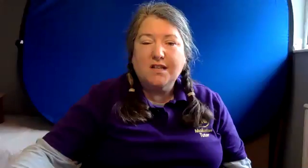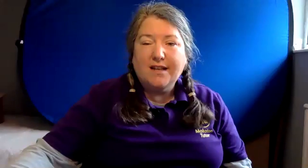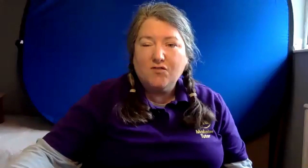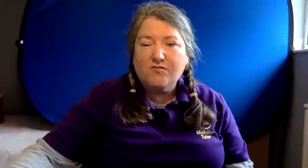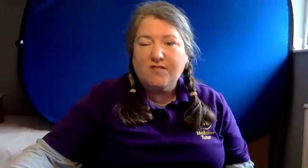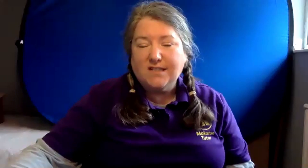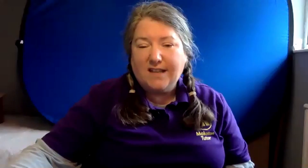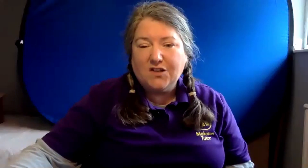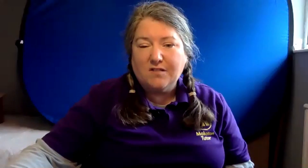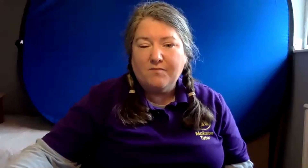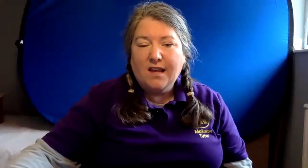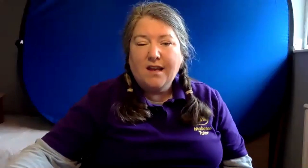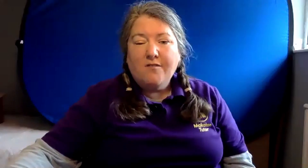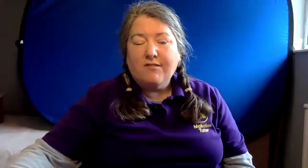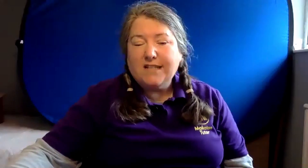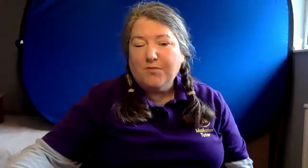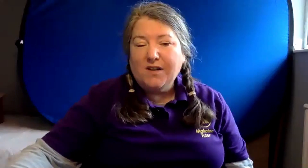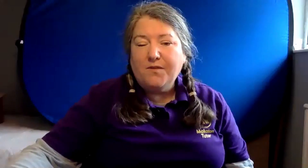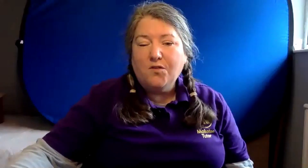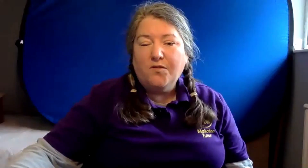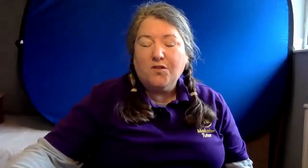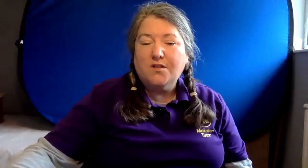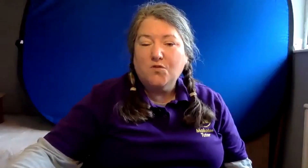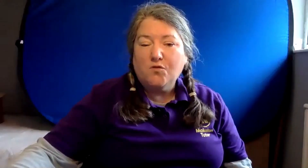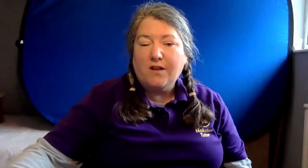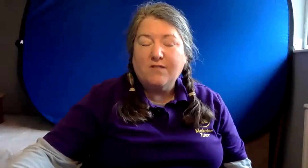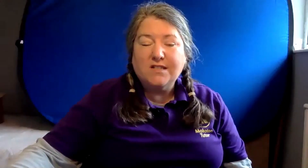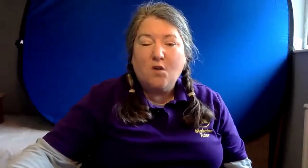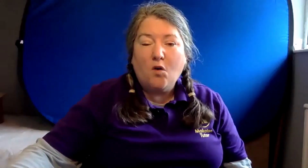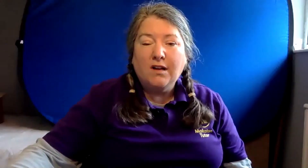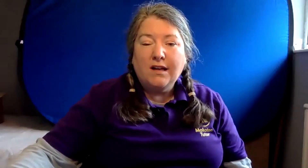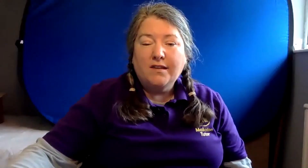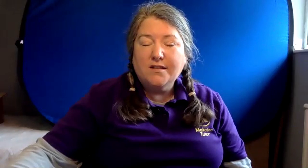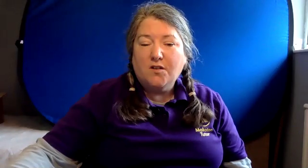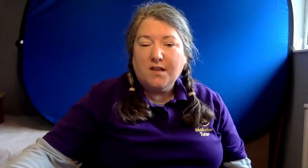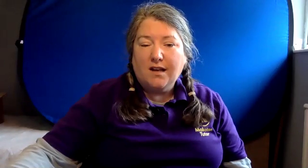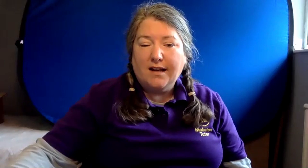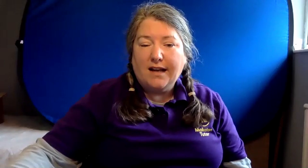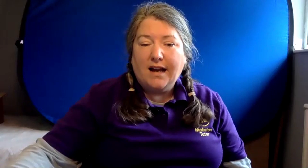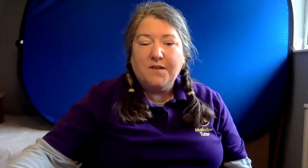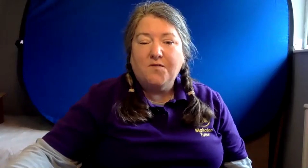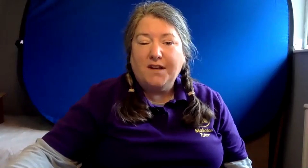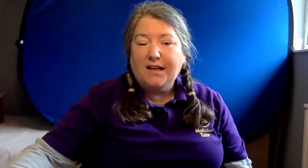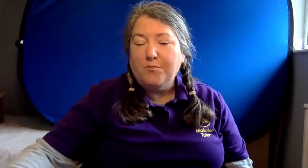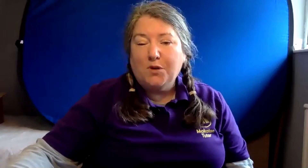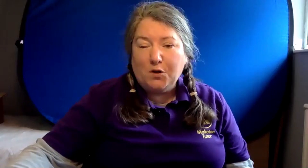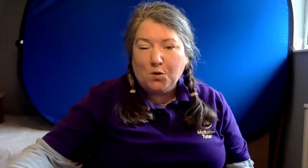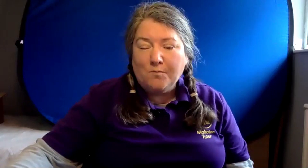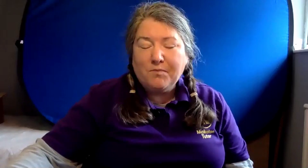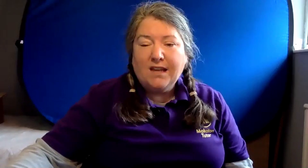literal translation. For example, if you've got a story or a song that's got the line, "I'm feeling blue,"